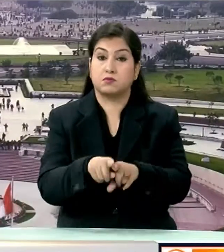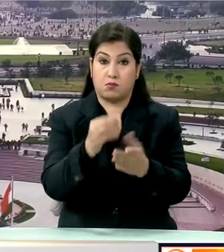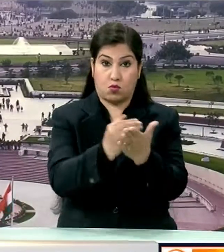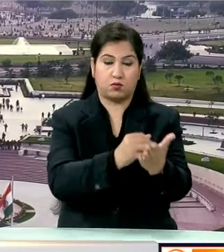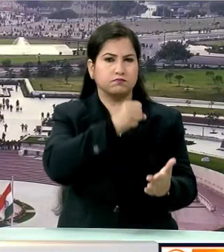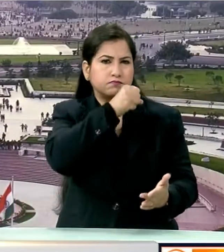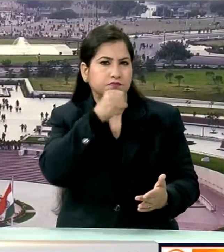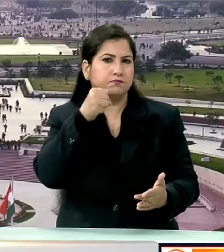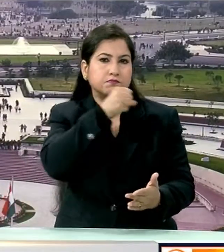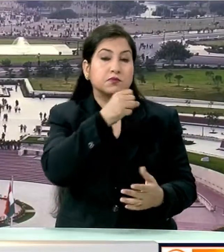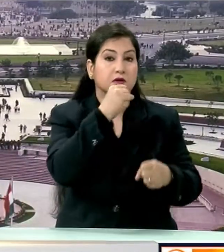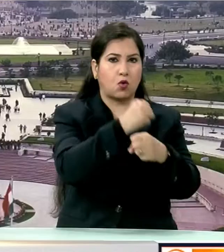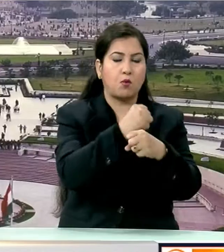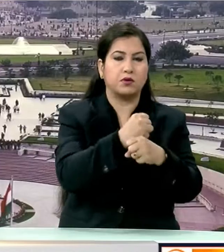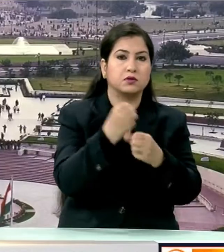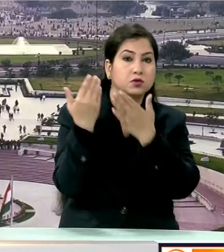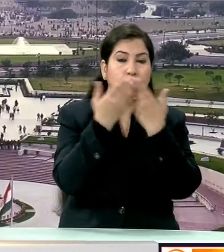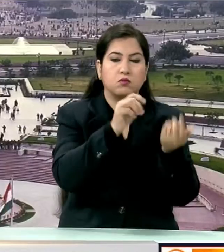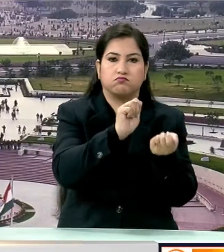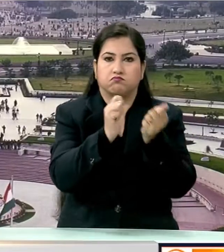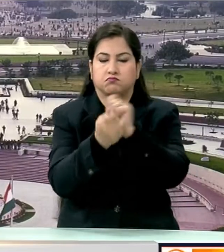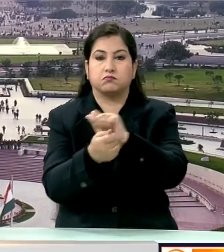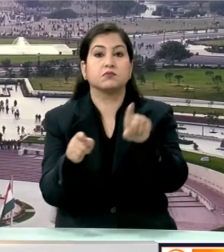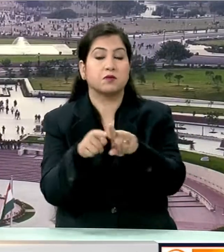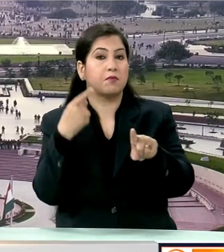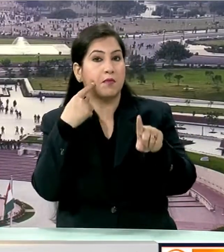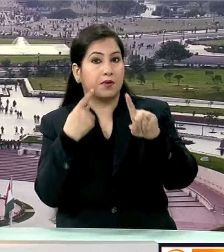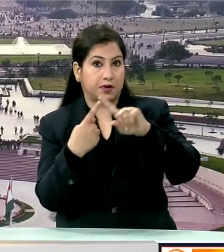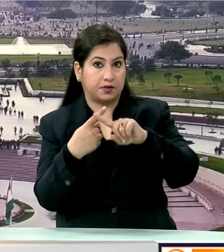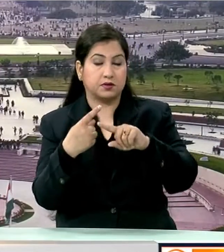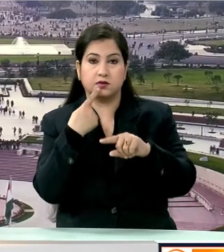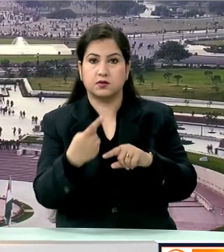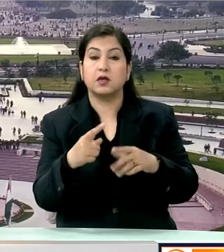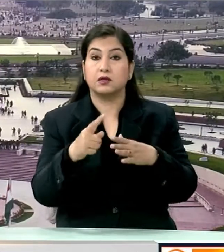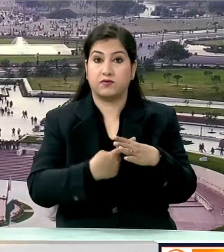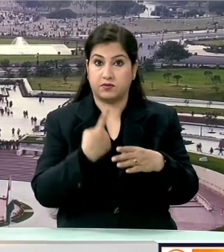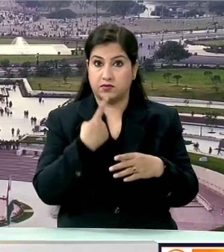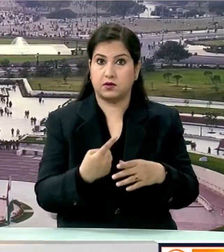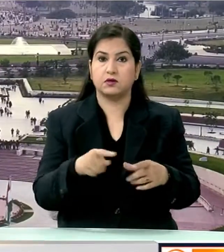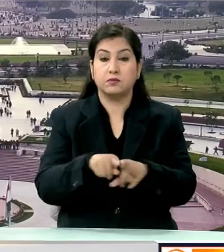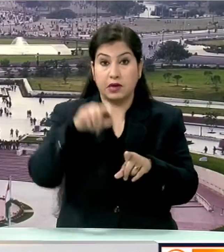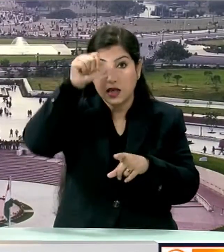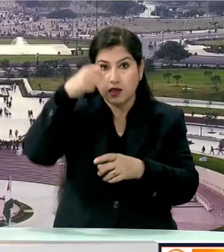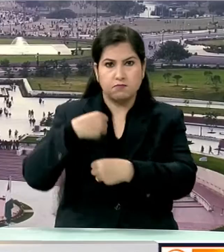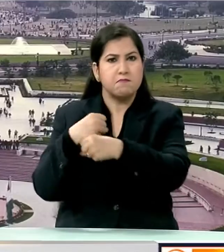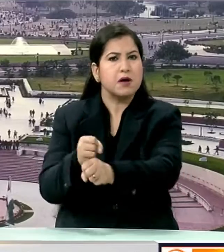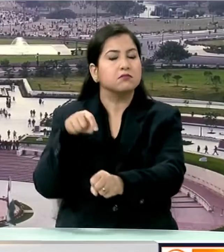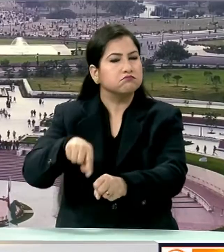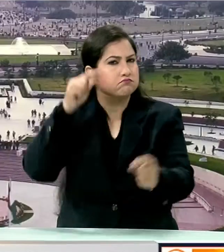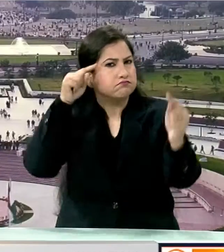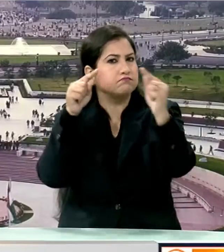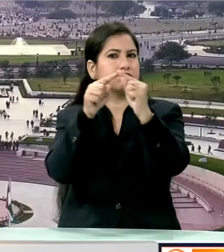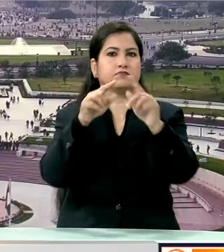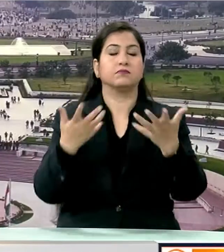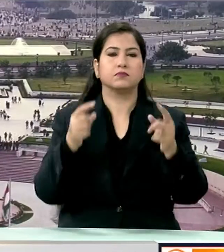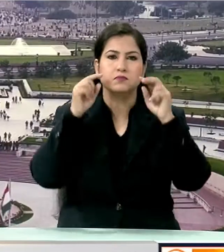program transforming government schools at IIT Delhi, Javadekar said that Making in India initiative is designed to